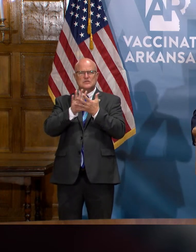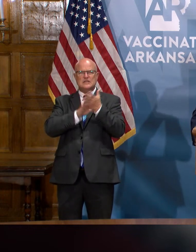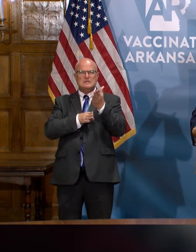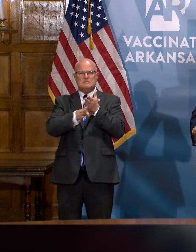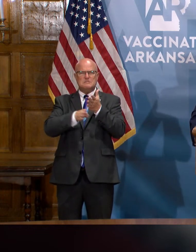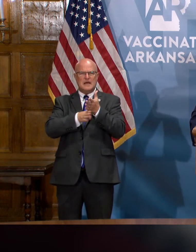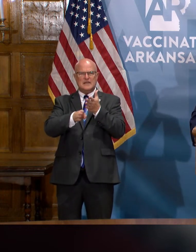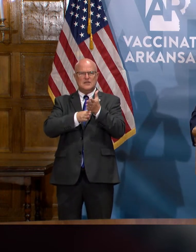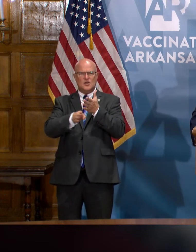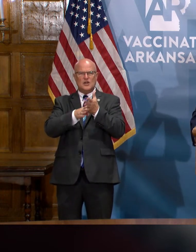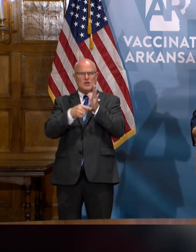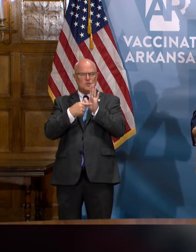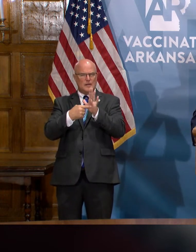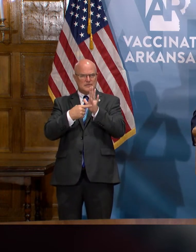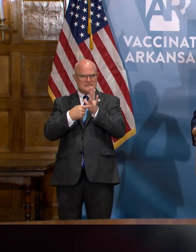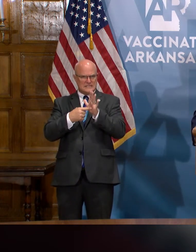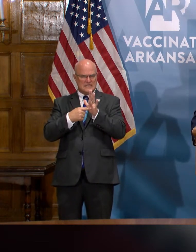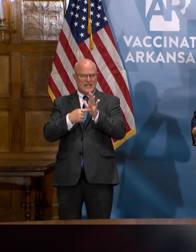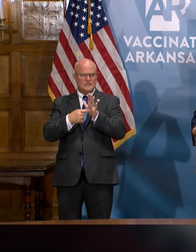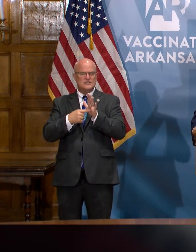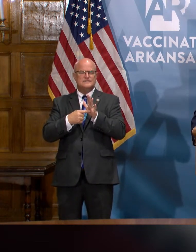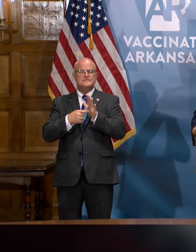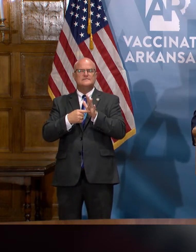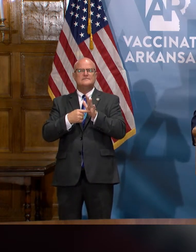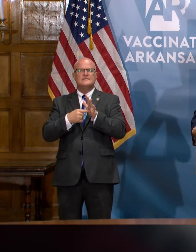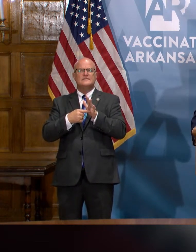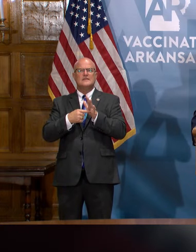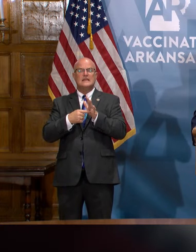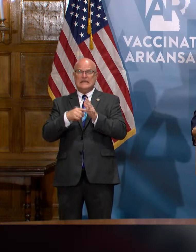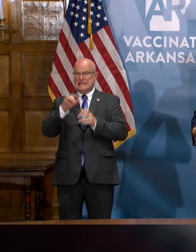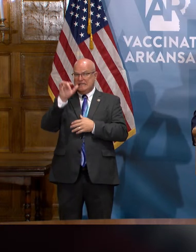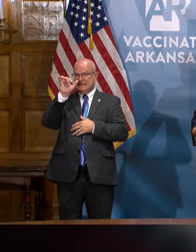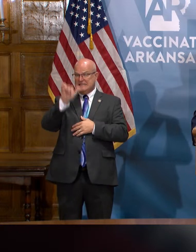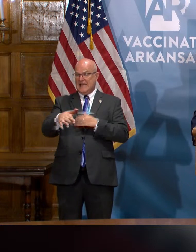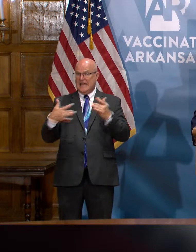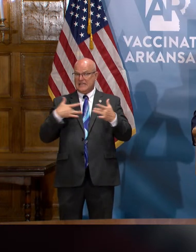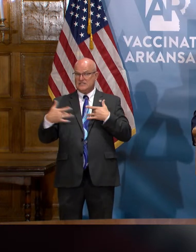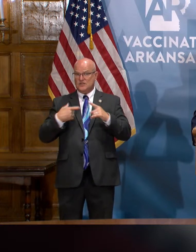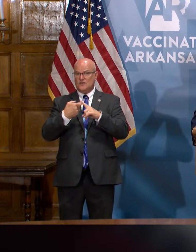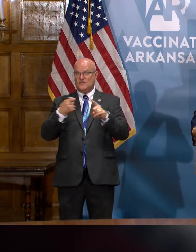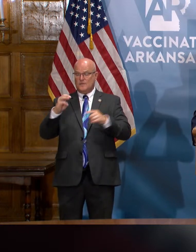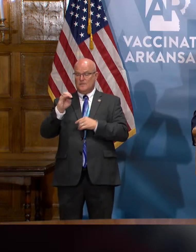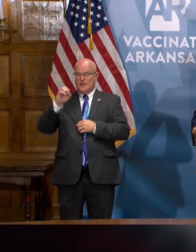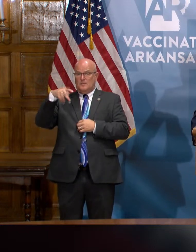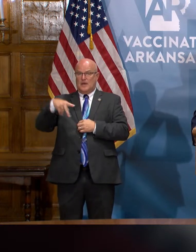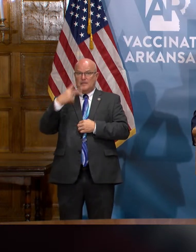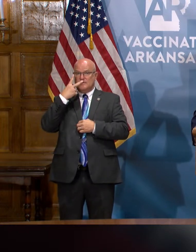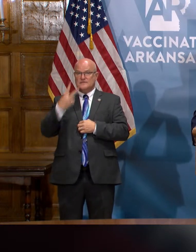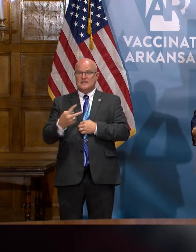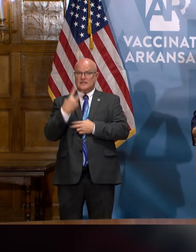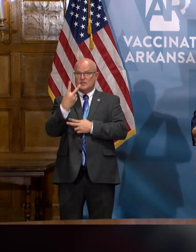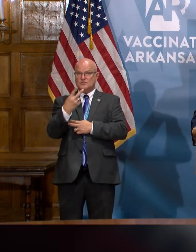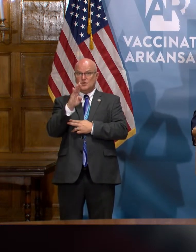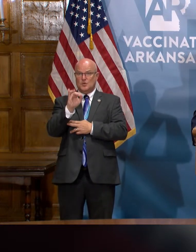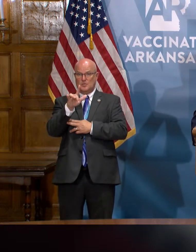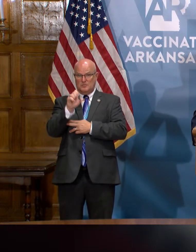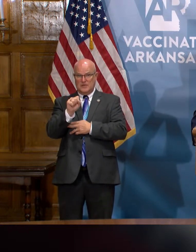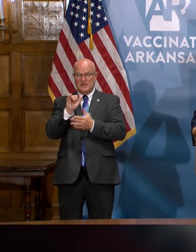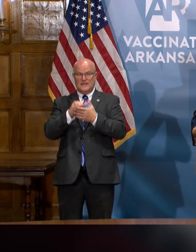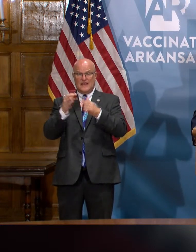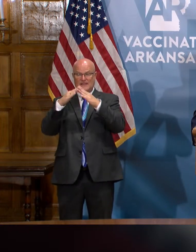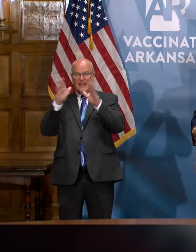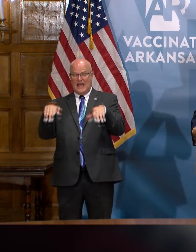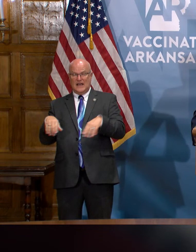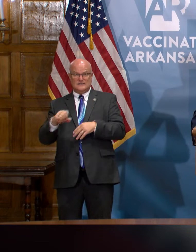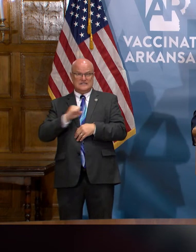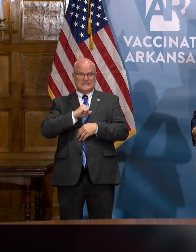minority representation. Is that a concern from the map that you've seen on the two bills, the identical bills that the House and